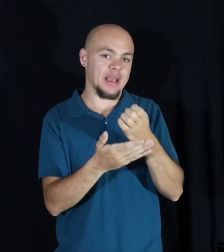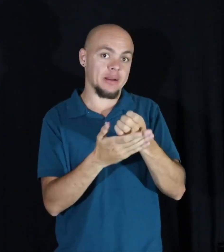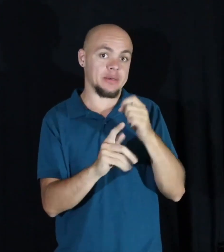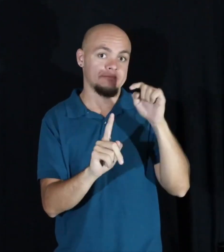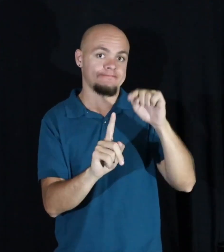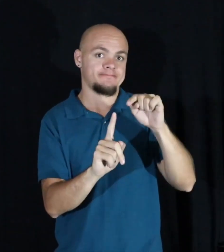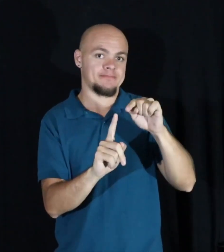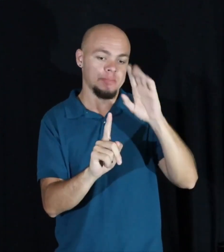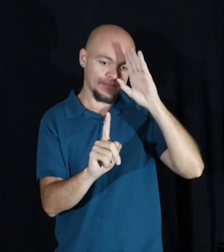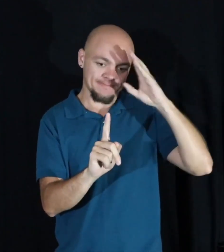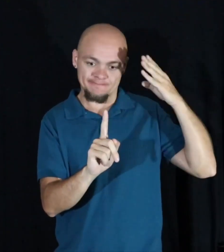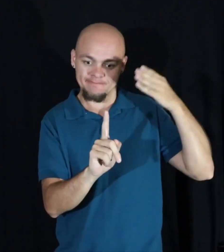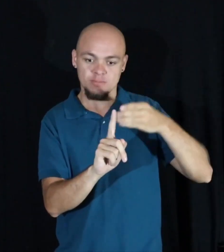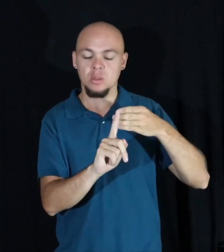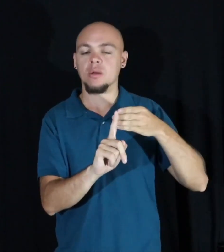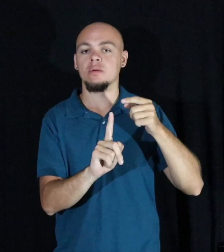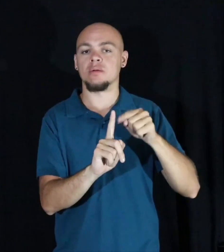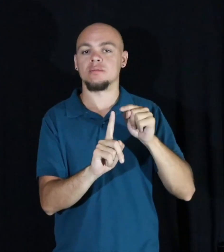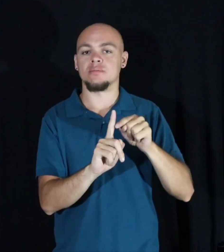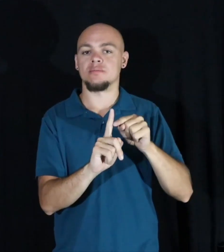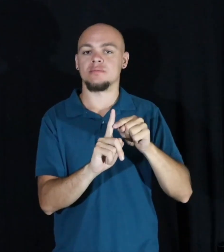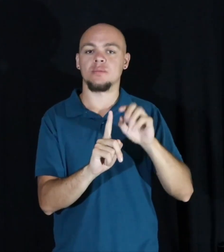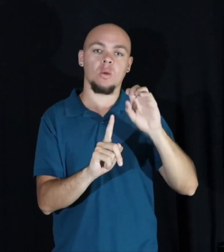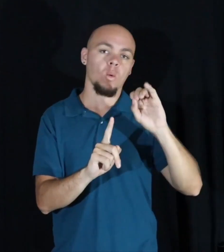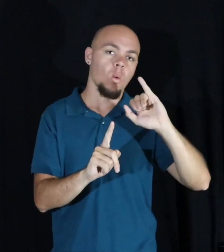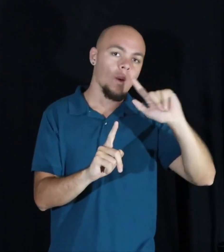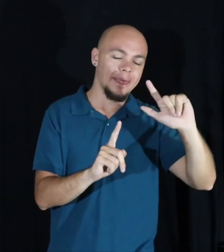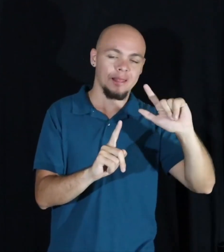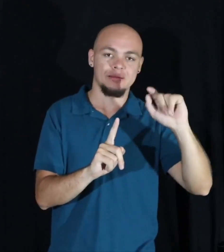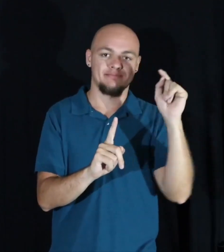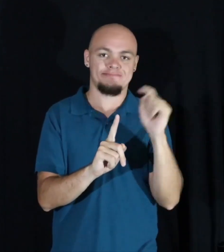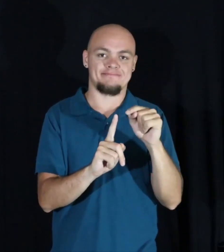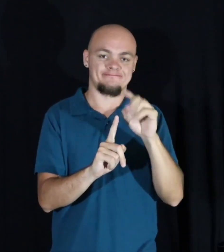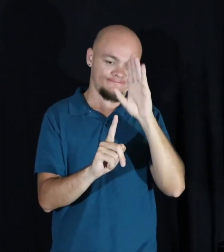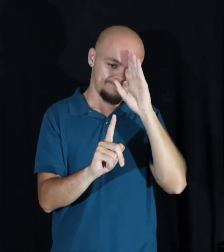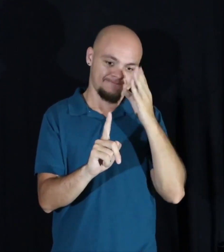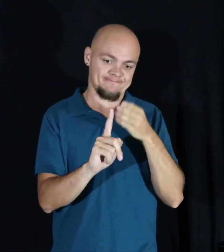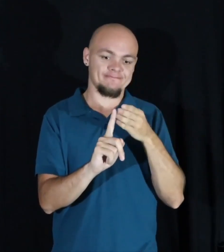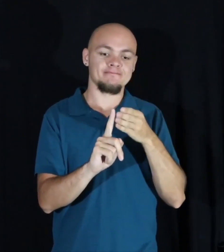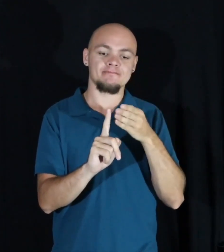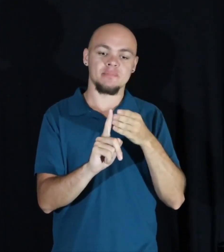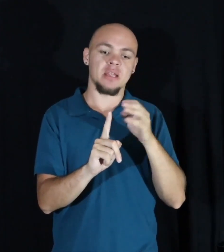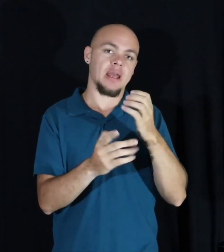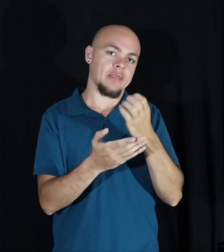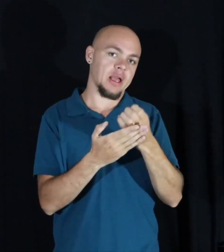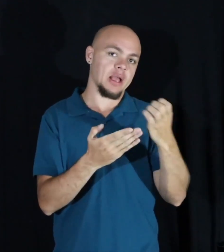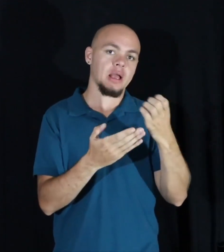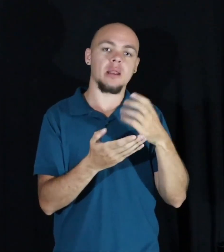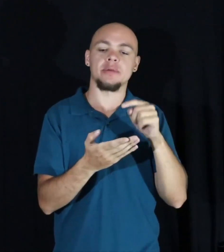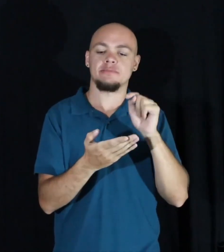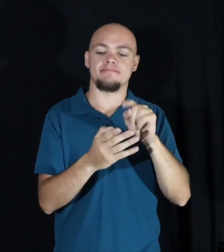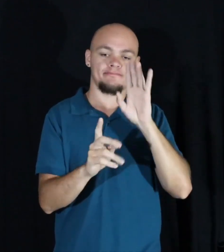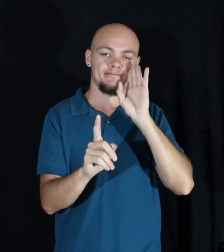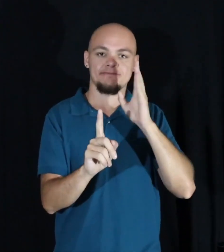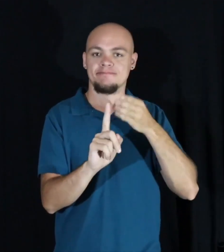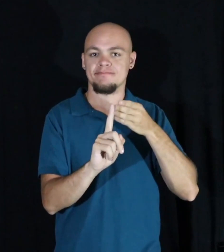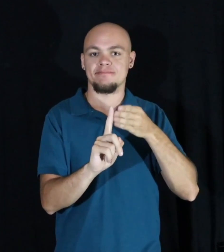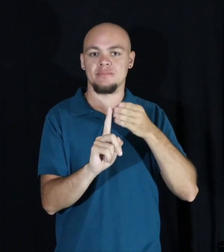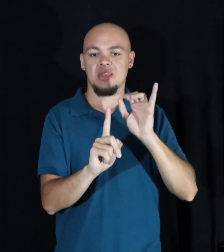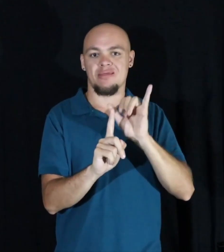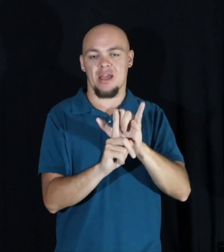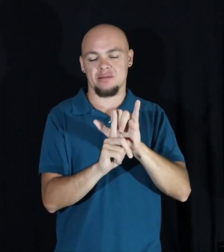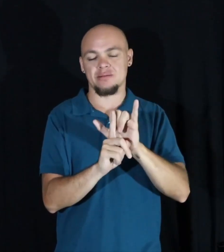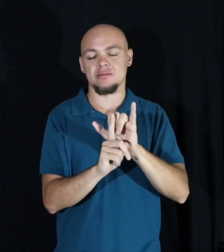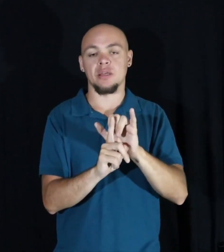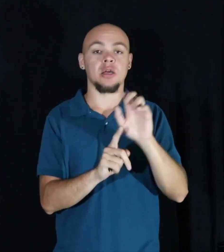relies solely on like oil almost, and majority of the economy is based on that oil and things like that. So another thing